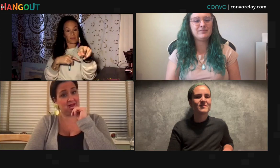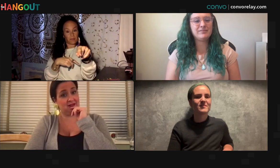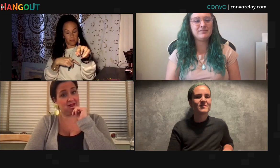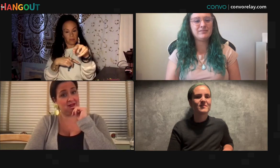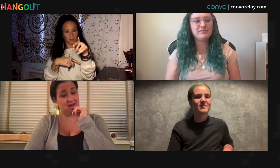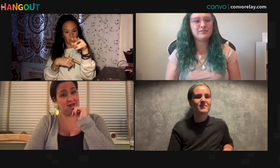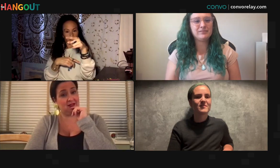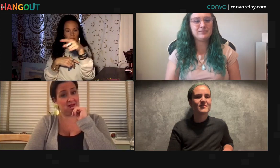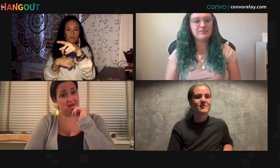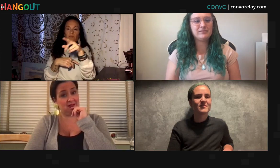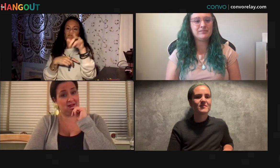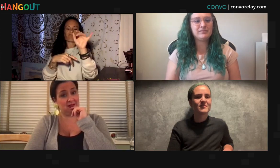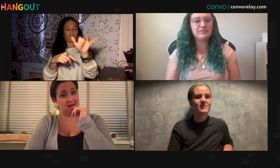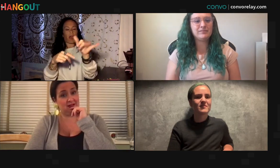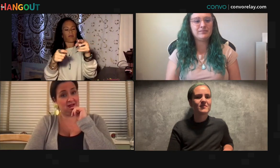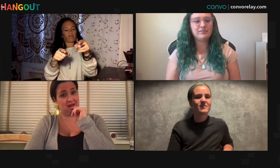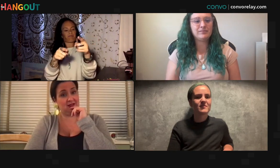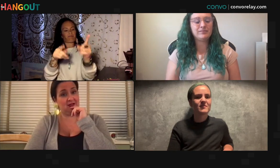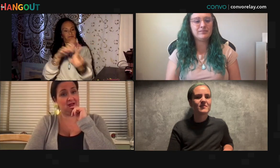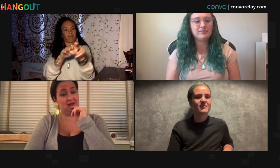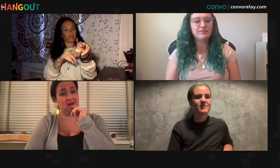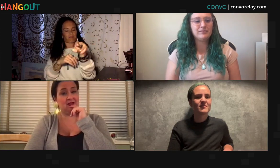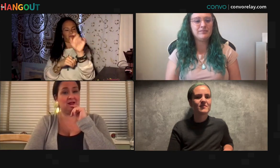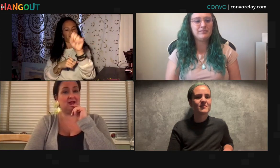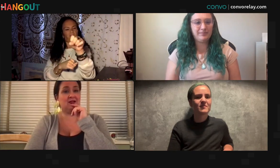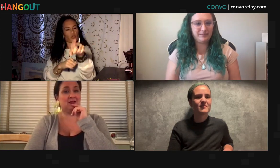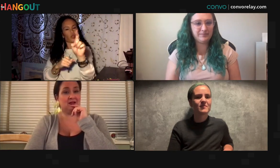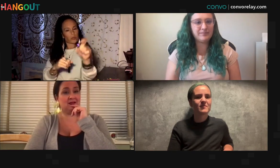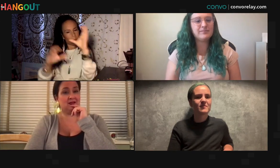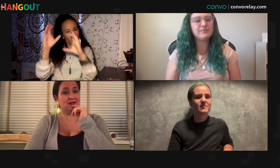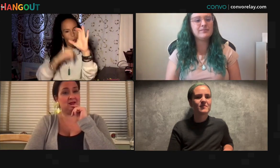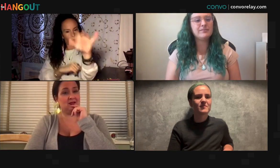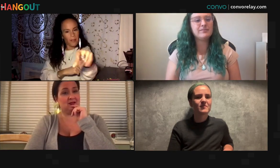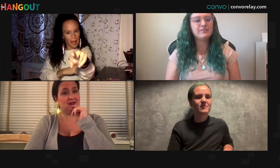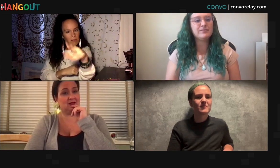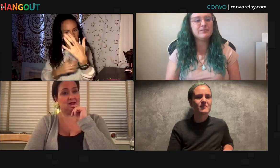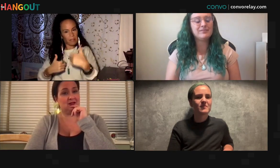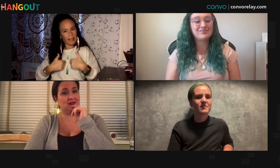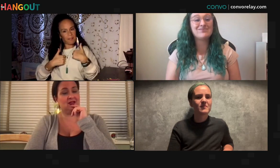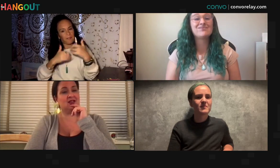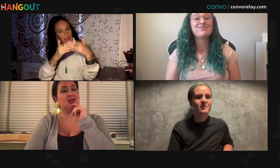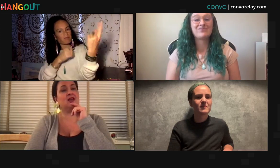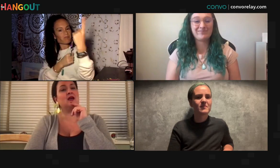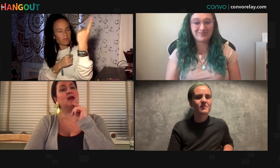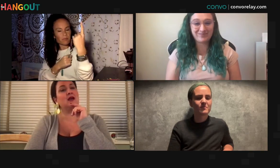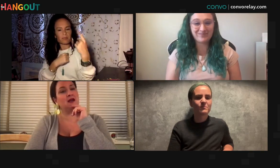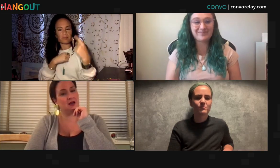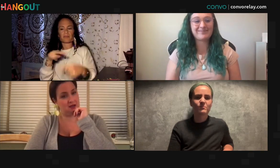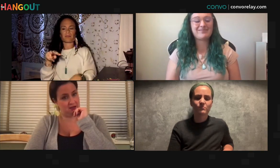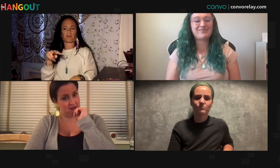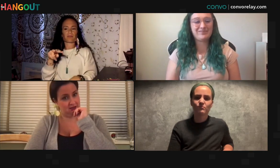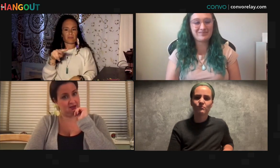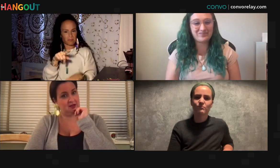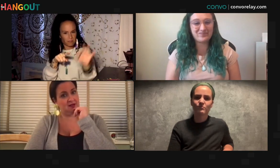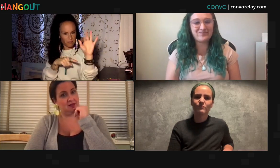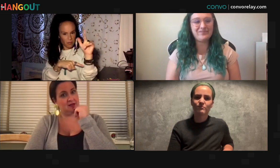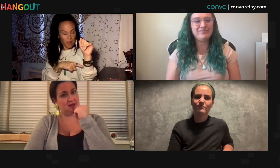it says that 239, when you see those numbers, you should explore that. Maybe